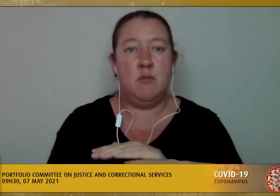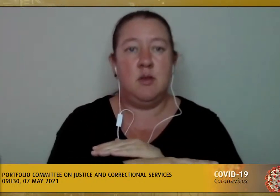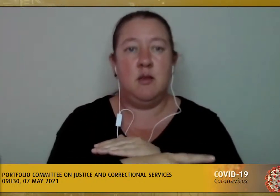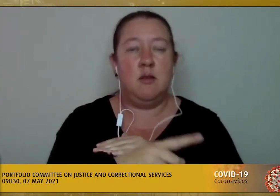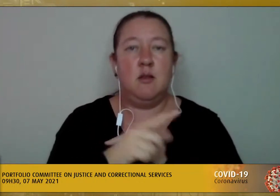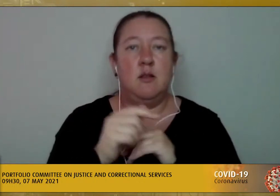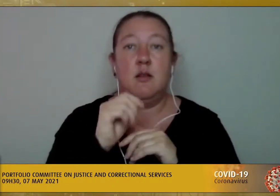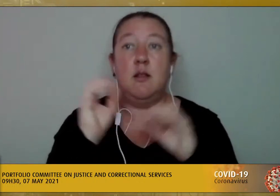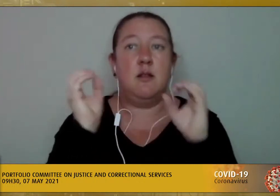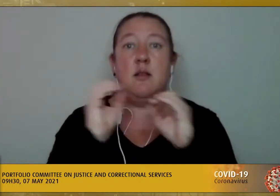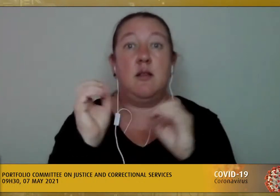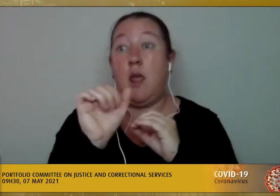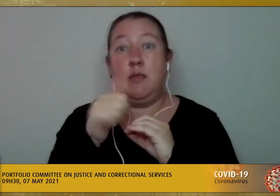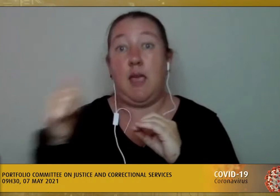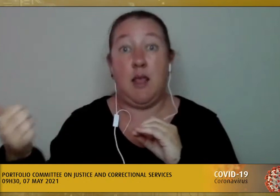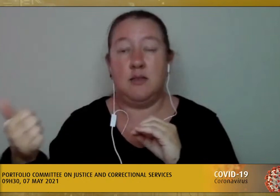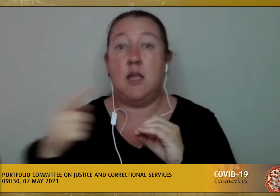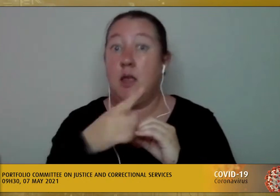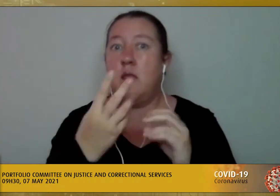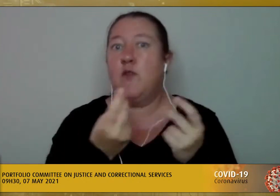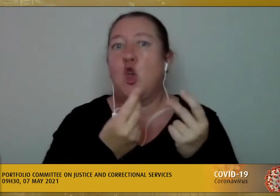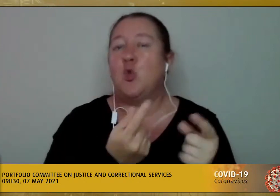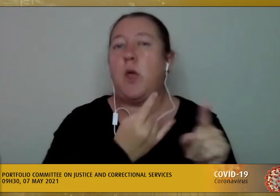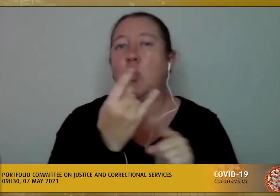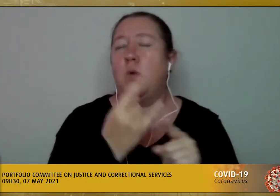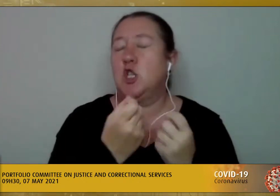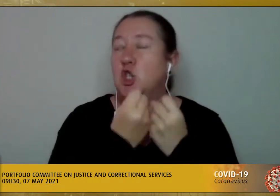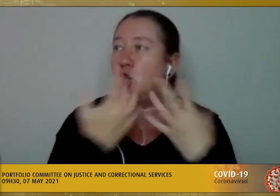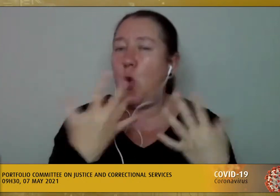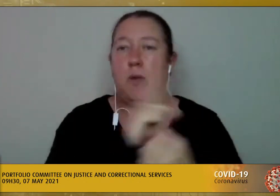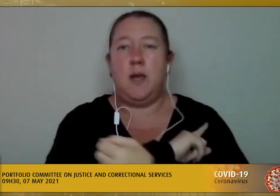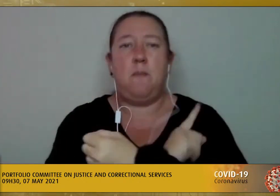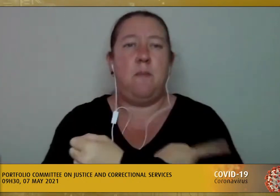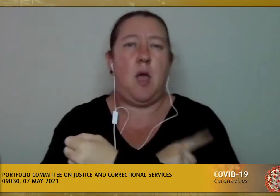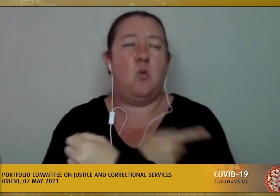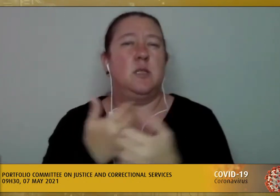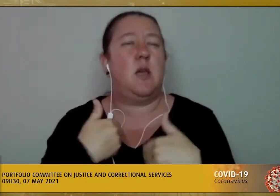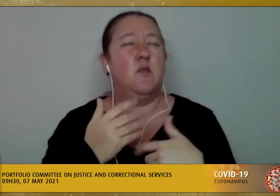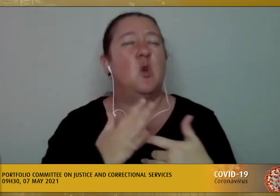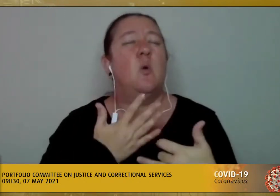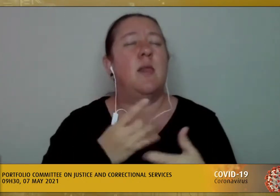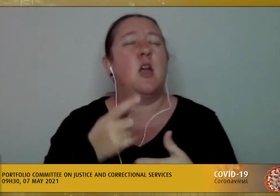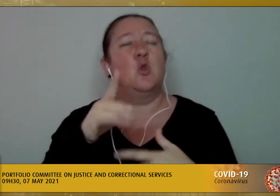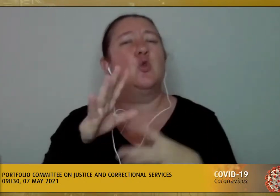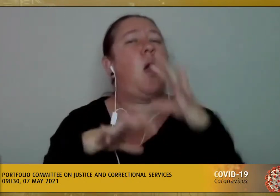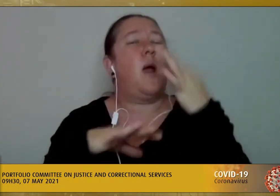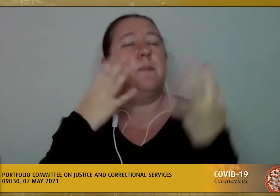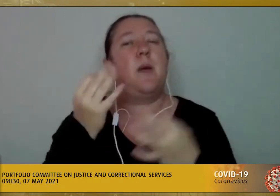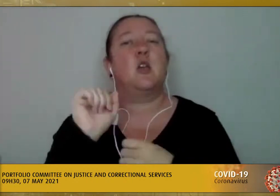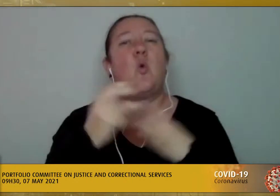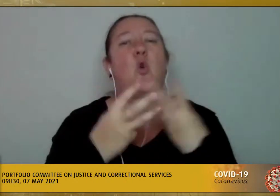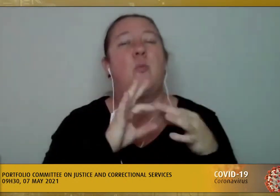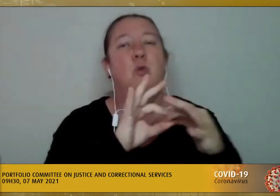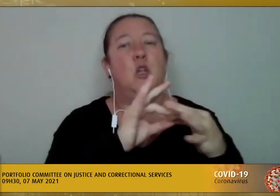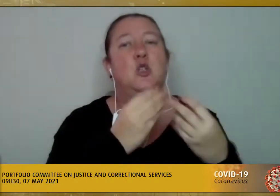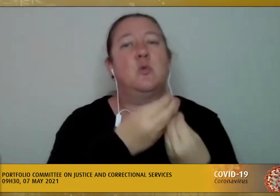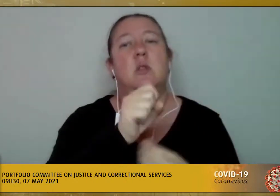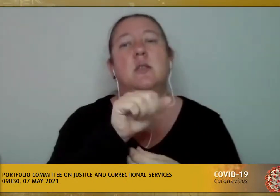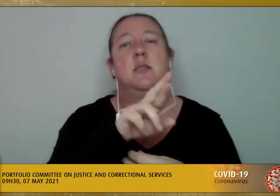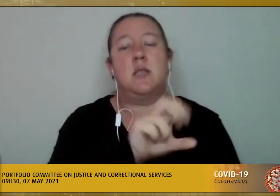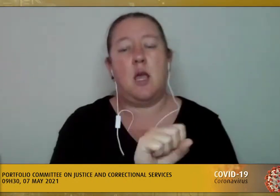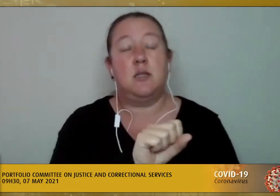game and they've got quick wins they've got so many Powers so I'd like you to unpack your cooperation with SARS